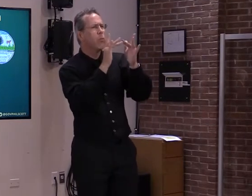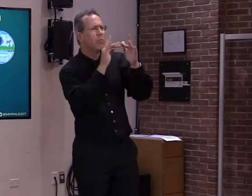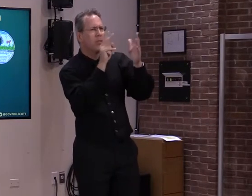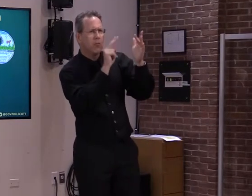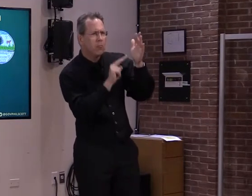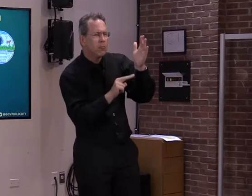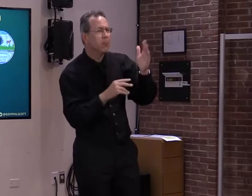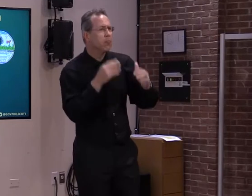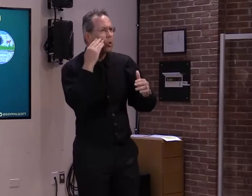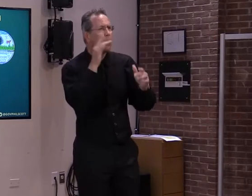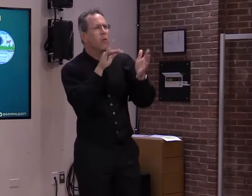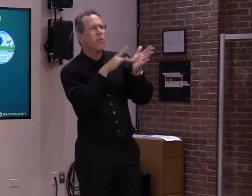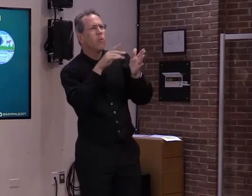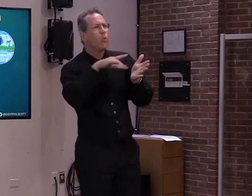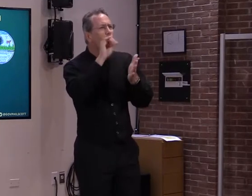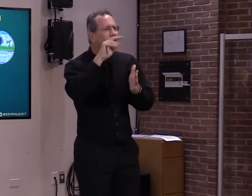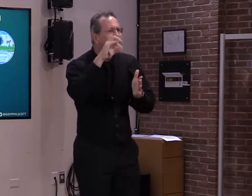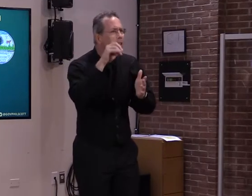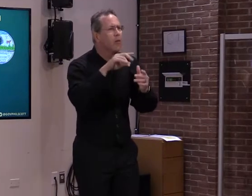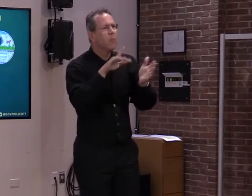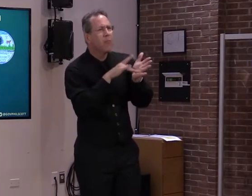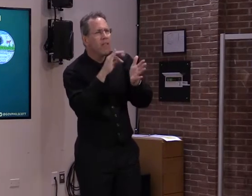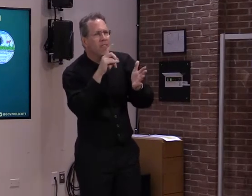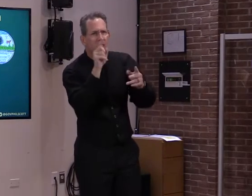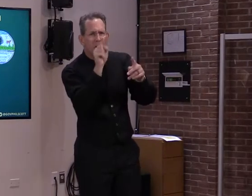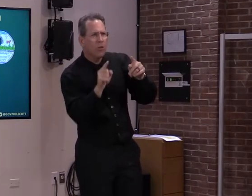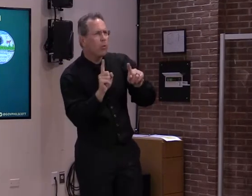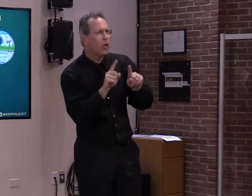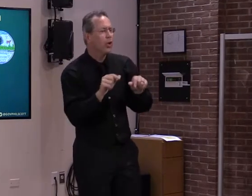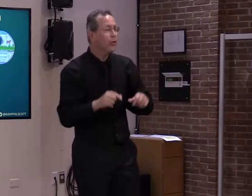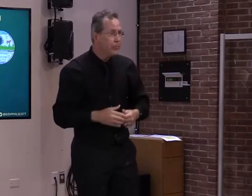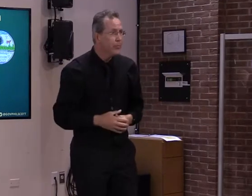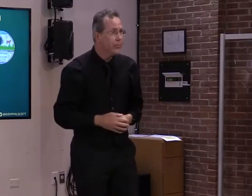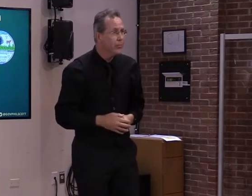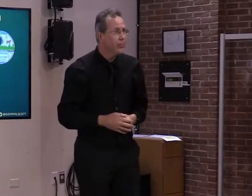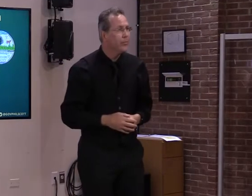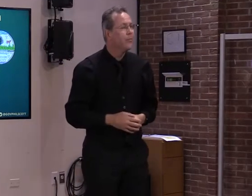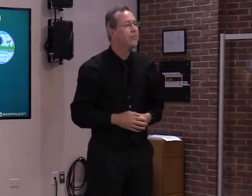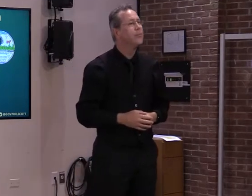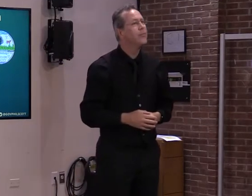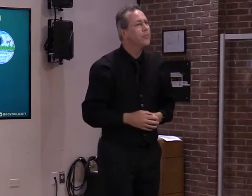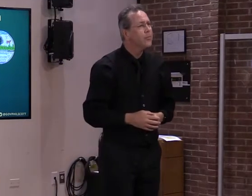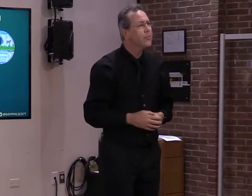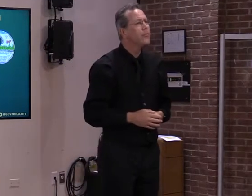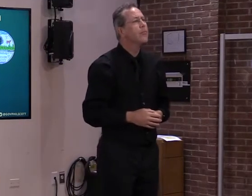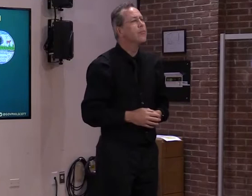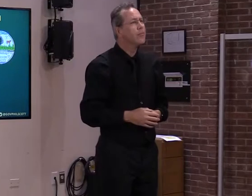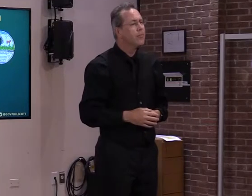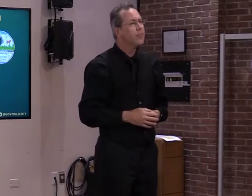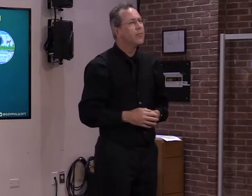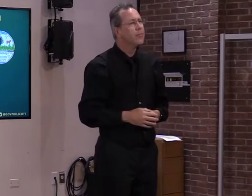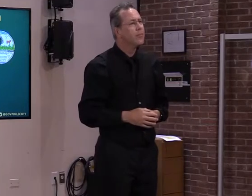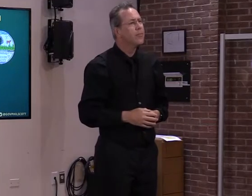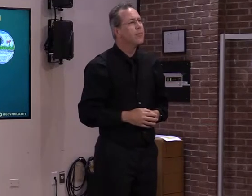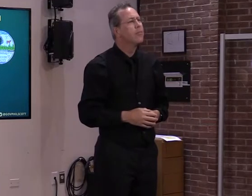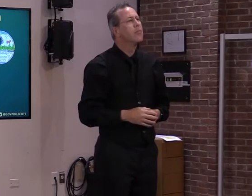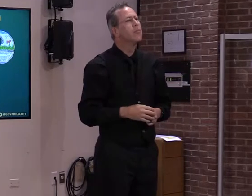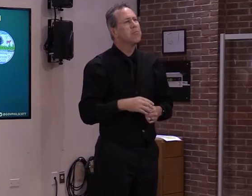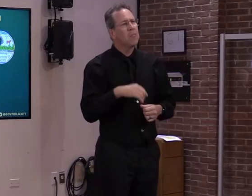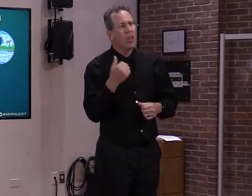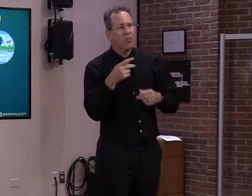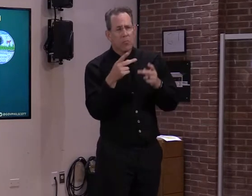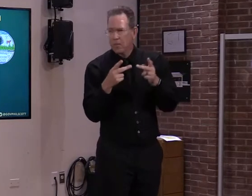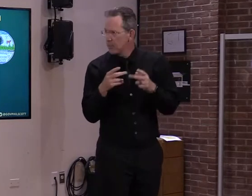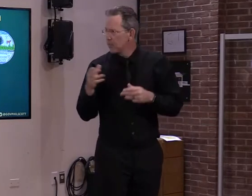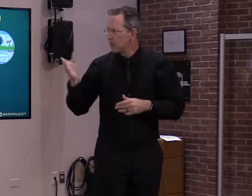Barrie, Rent-A-Center in Brattleboro, Simmons Mobile Home Park in St. Albans, Southwestern Vermont Medical Center,